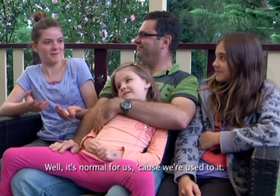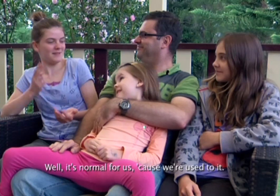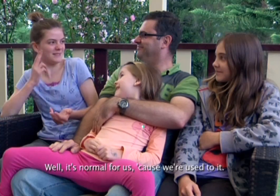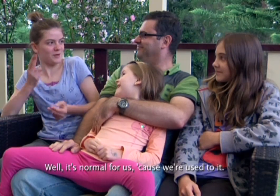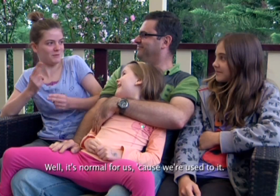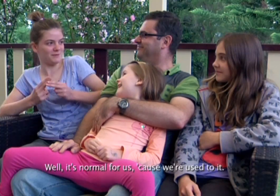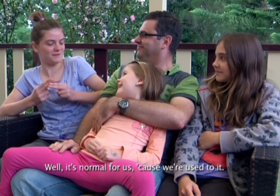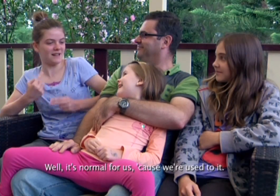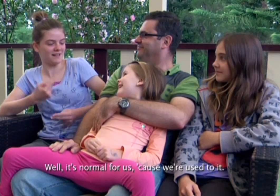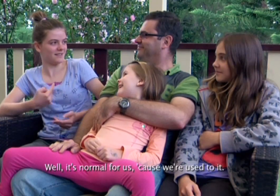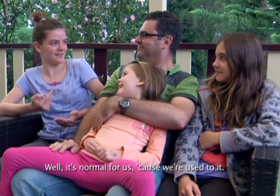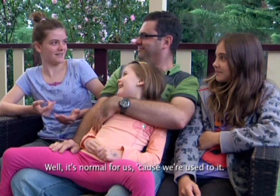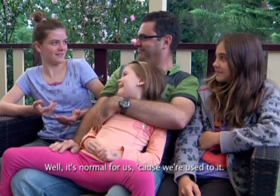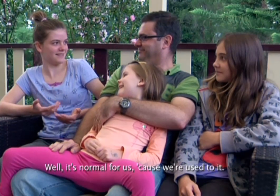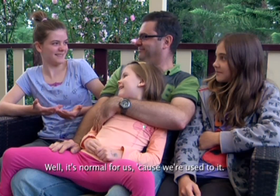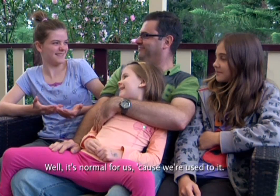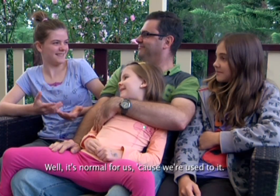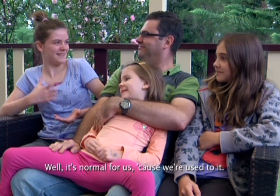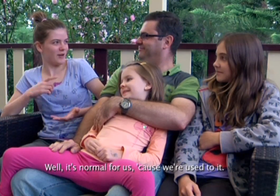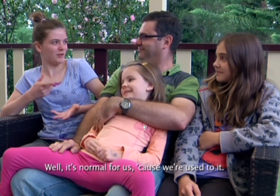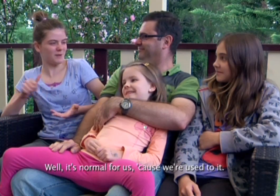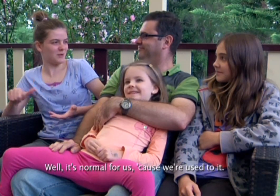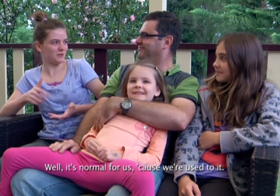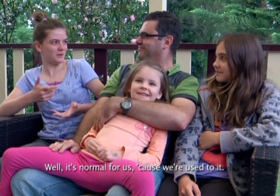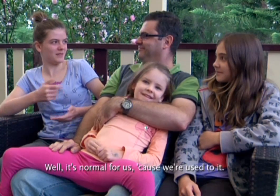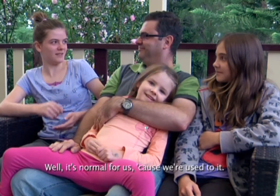Well, it's normal for us because we're used to it.